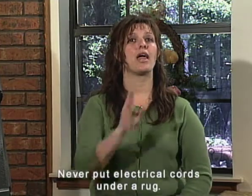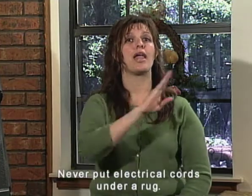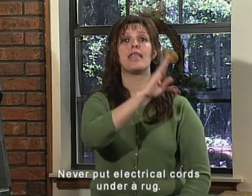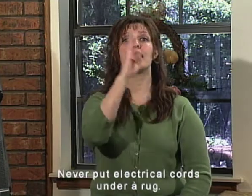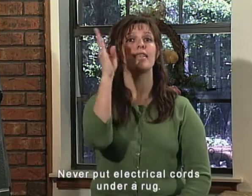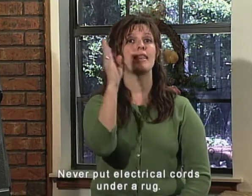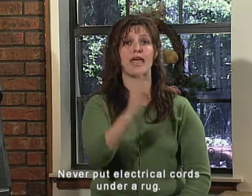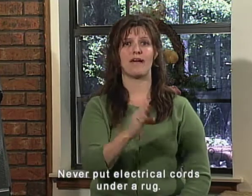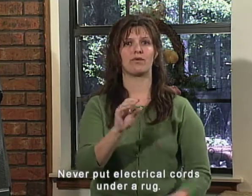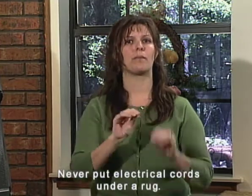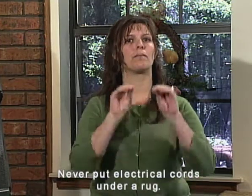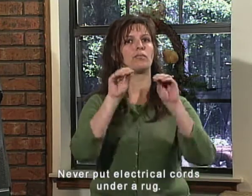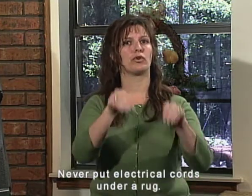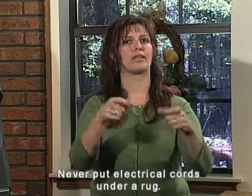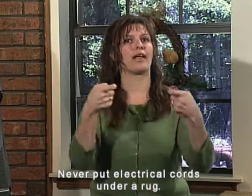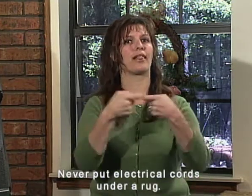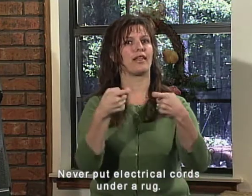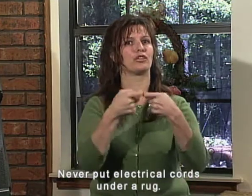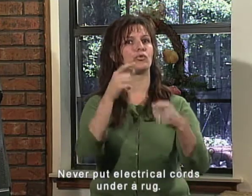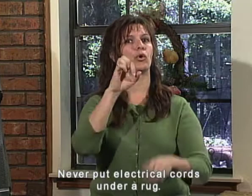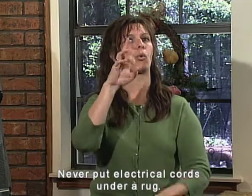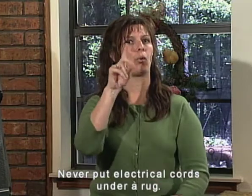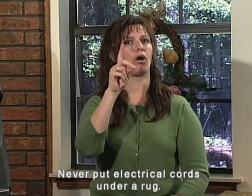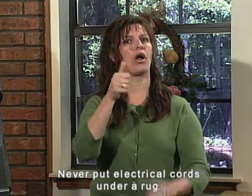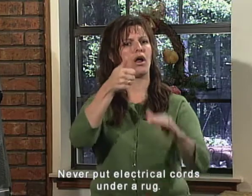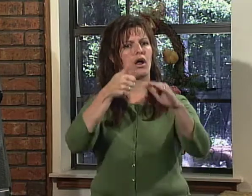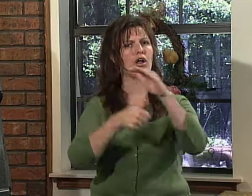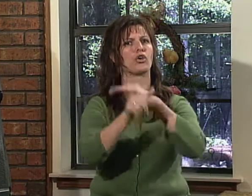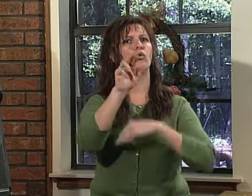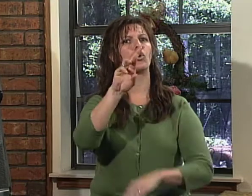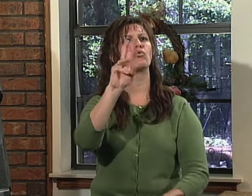Never put electrical cords under a rug.